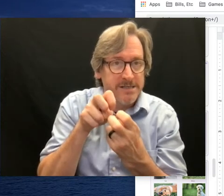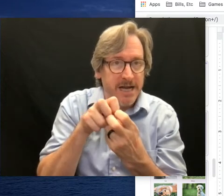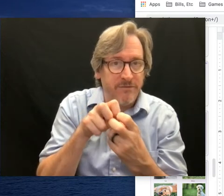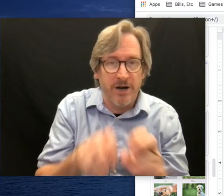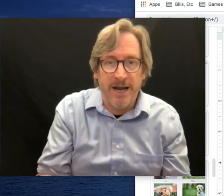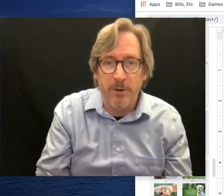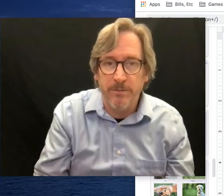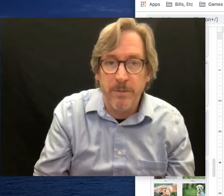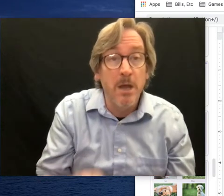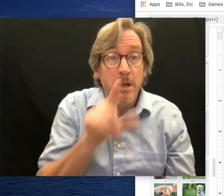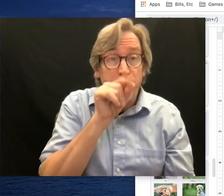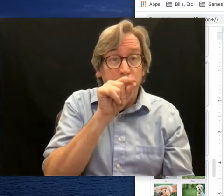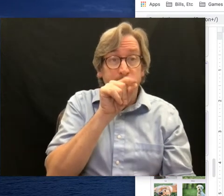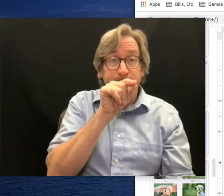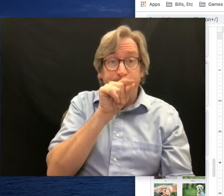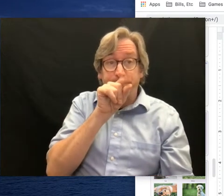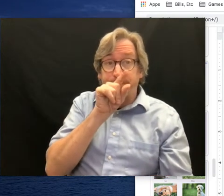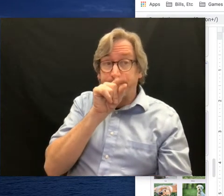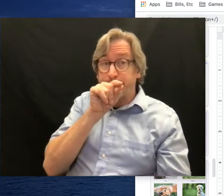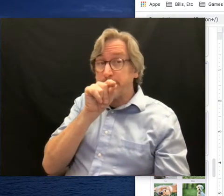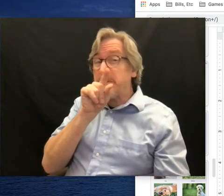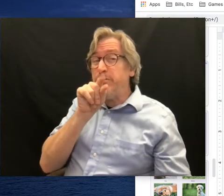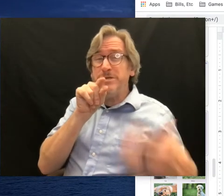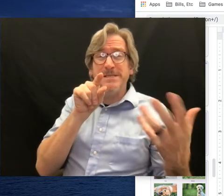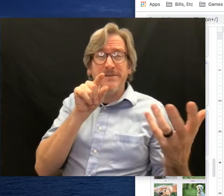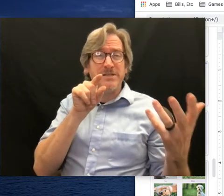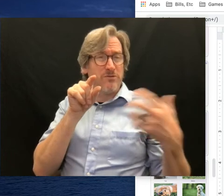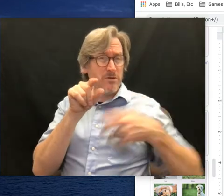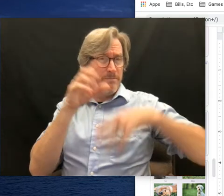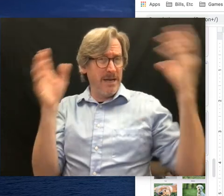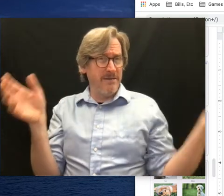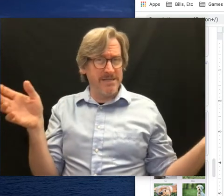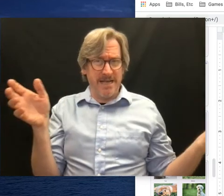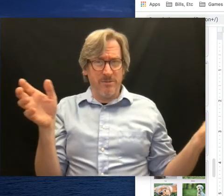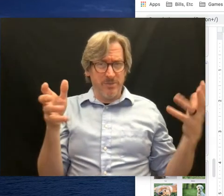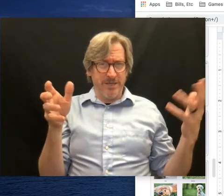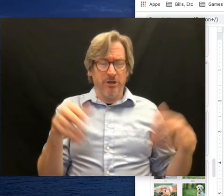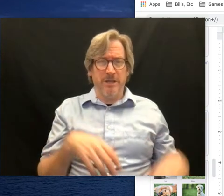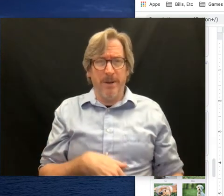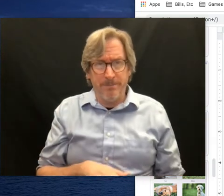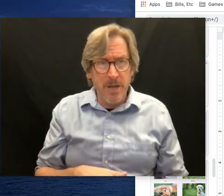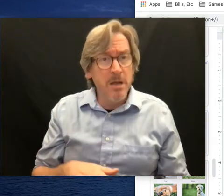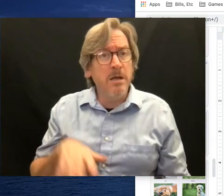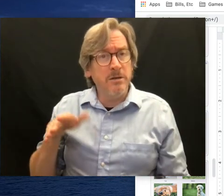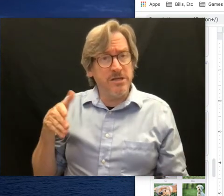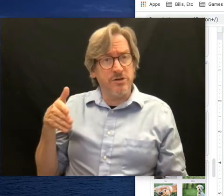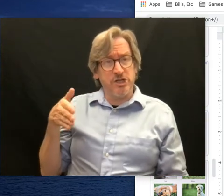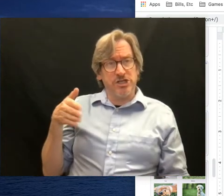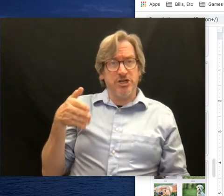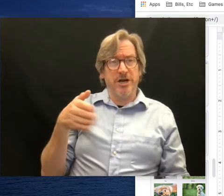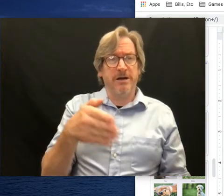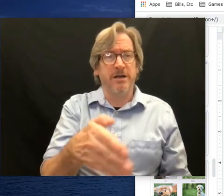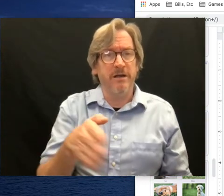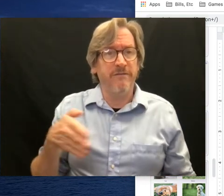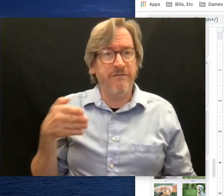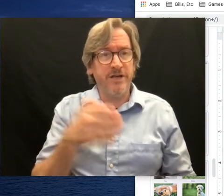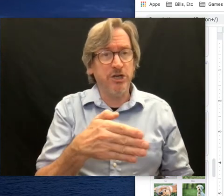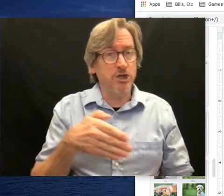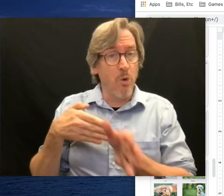Generic sign for animal. Bird. And there are specifics for many of these animals. We can look them up. These are just the